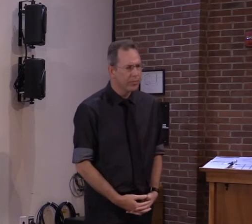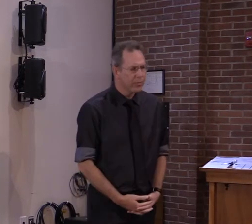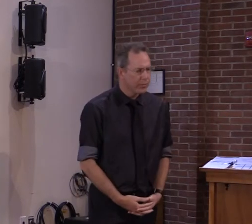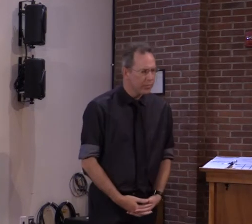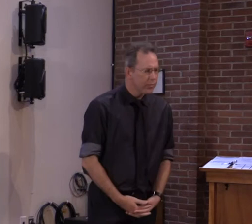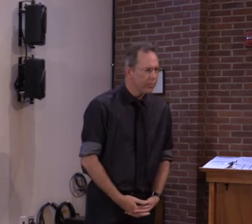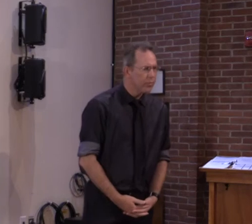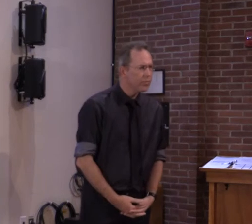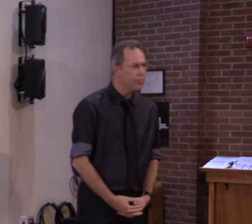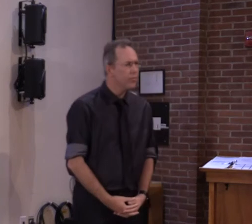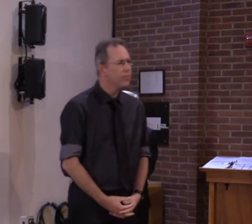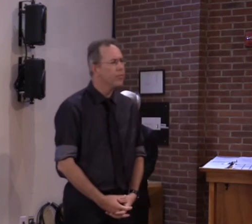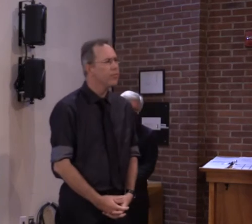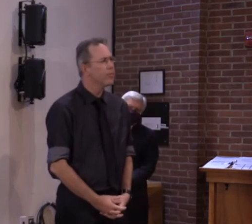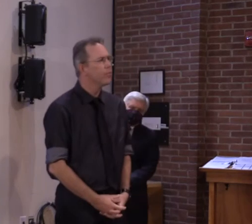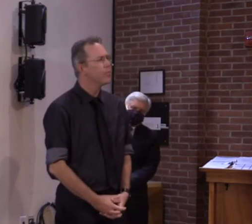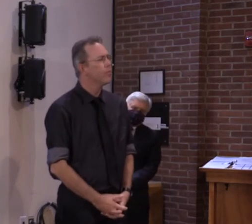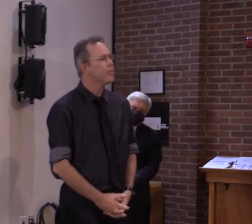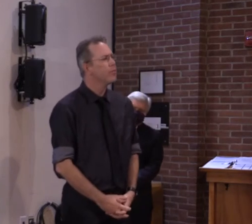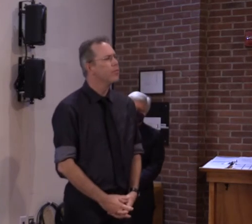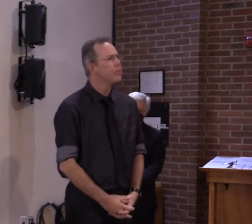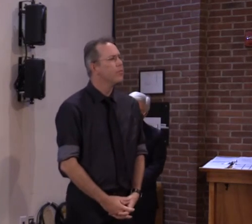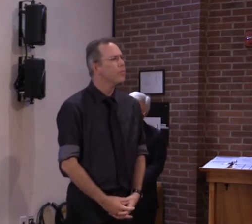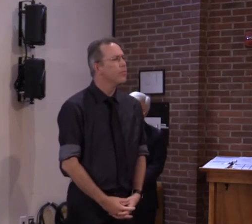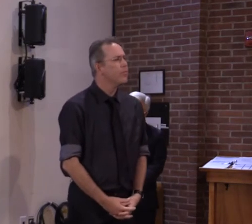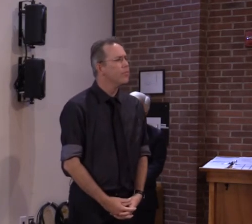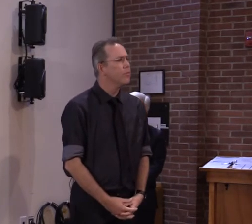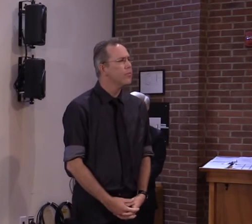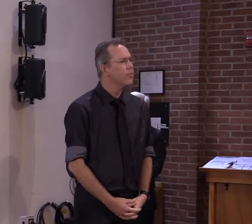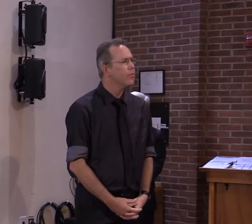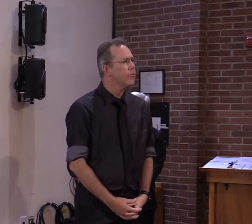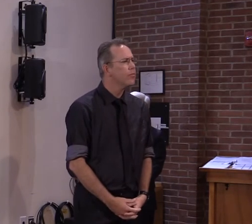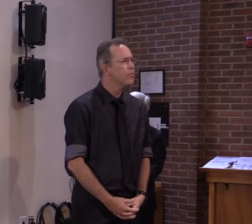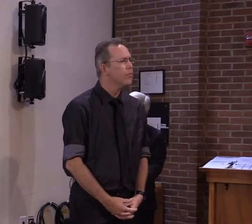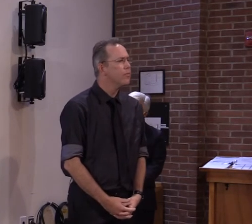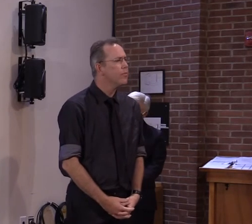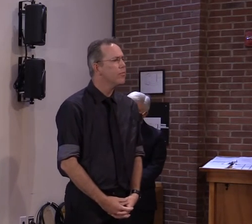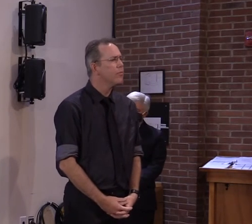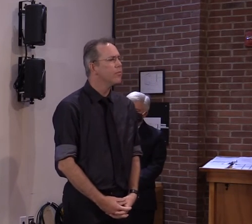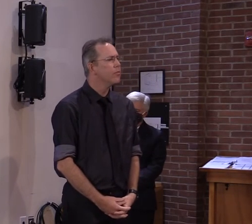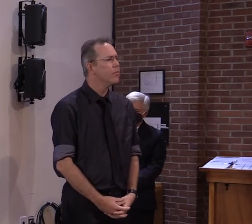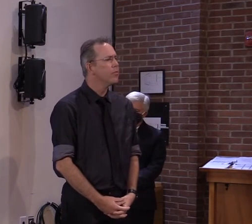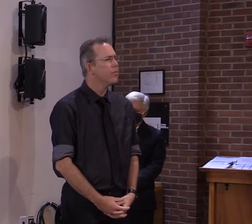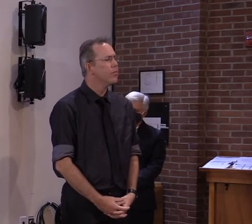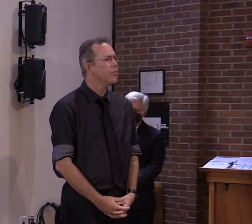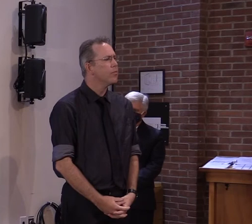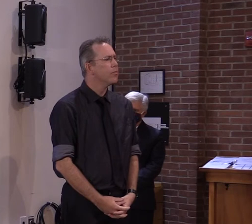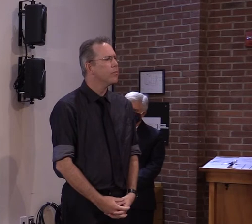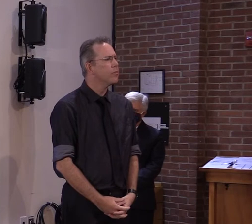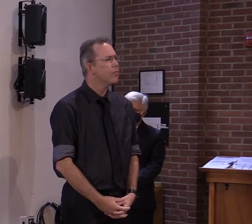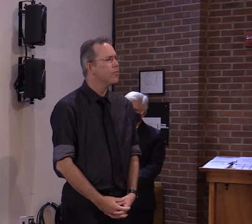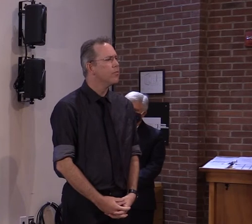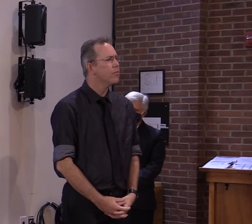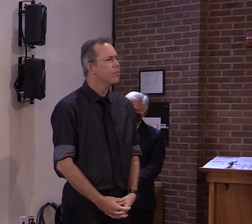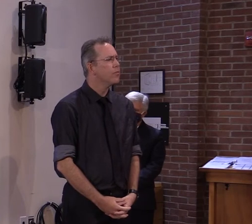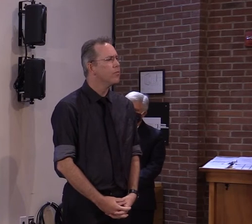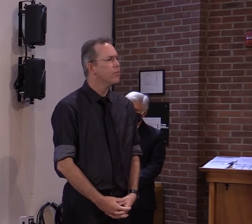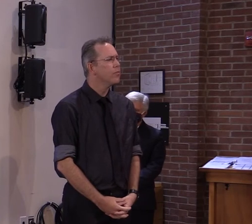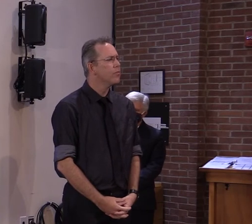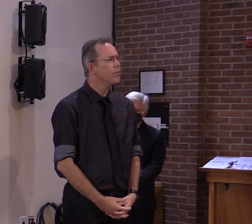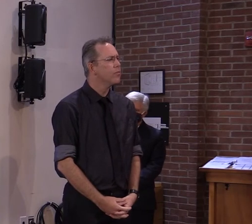records request about the recent outbreak. I'm still digesting it, but what struck me that the list includes at least